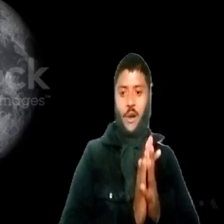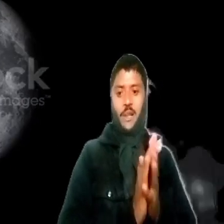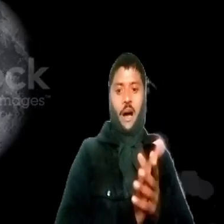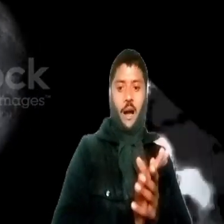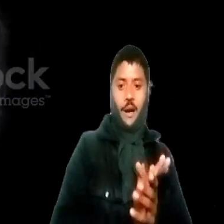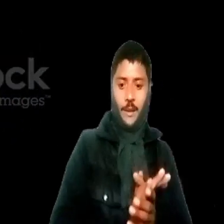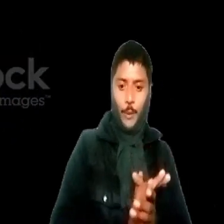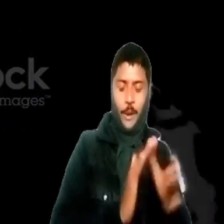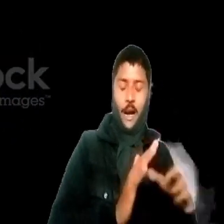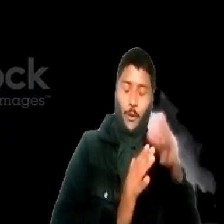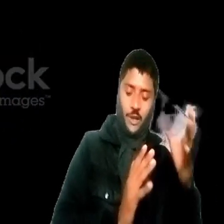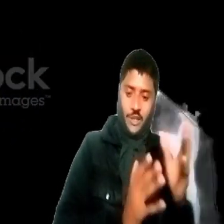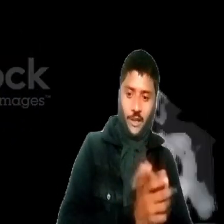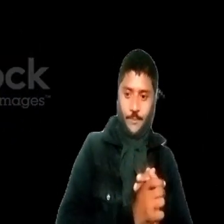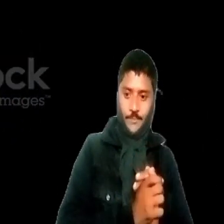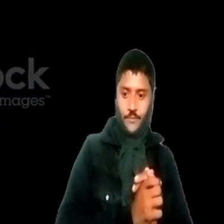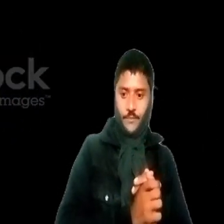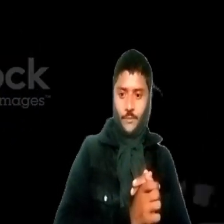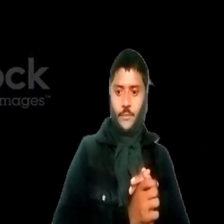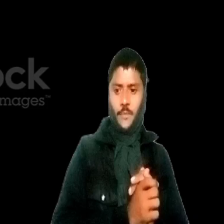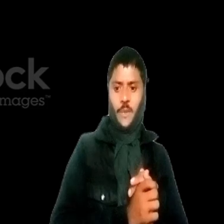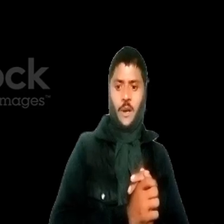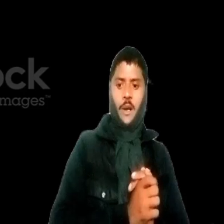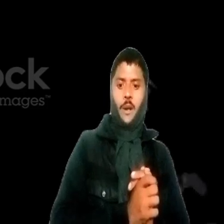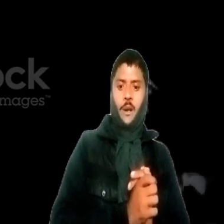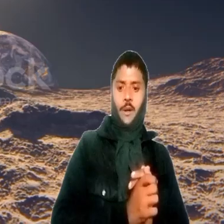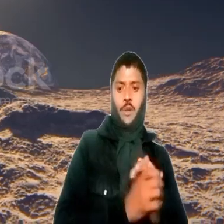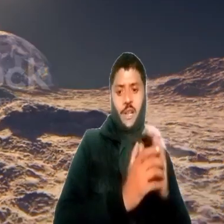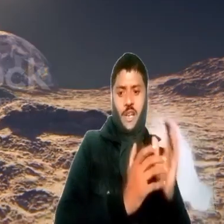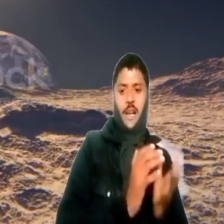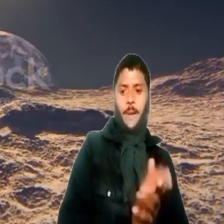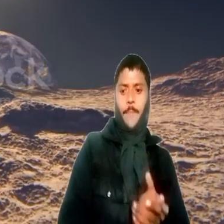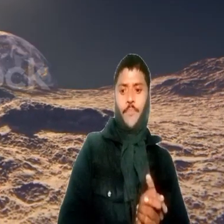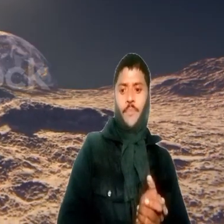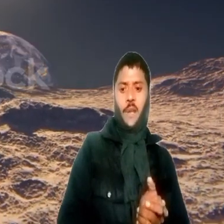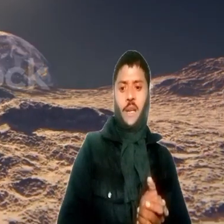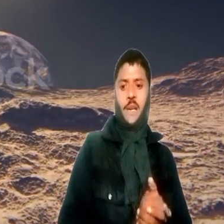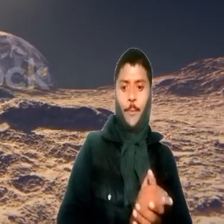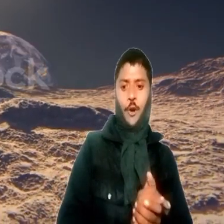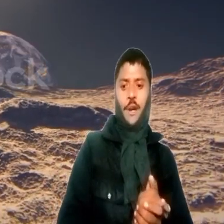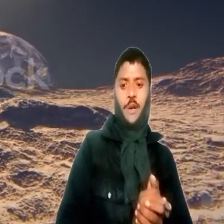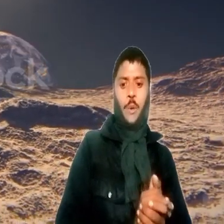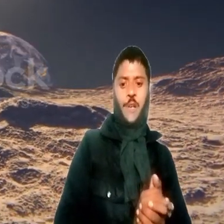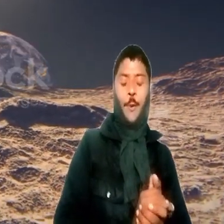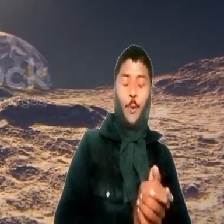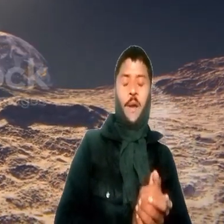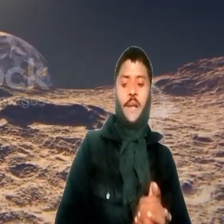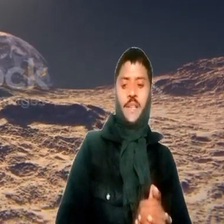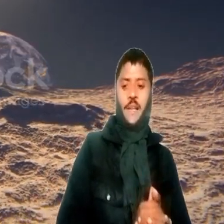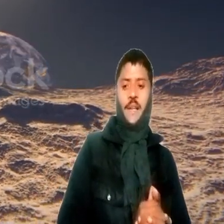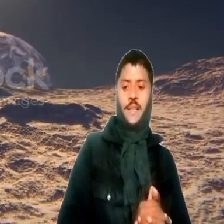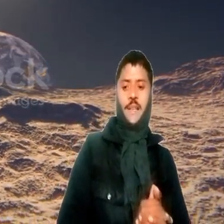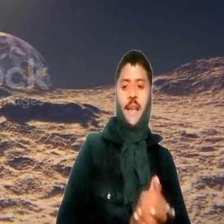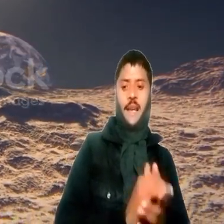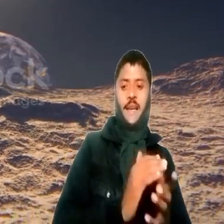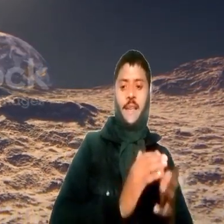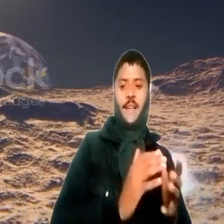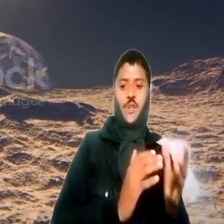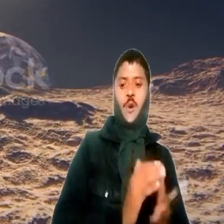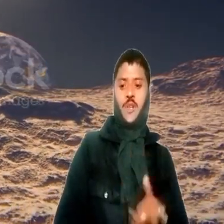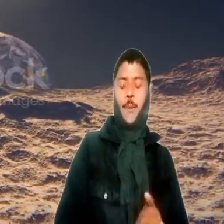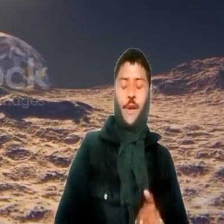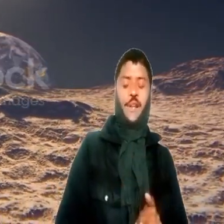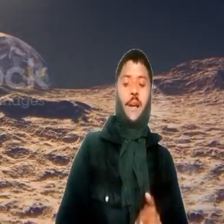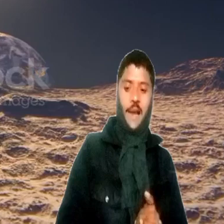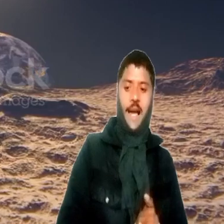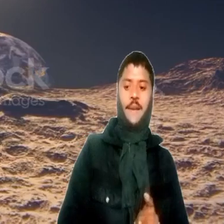the planets, including the earth, move around the sun. So the sun is important to us for various reasons, such like